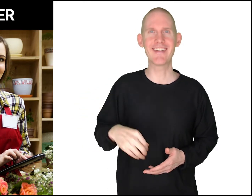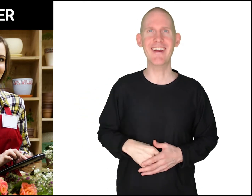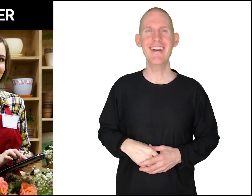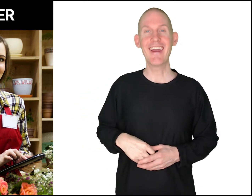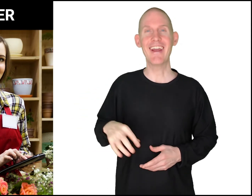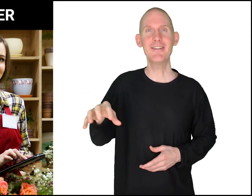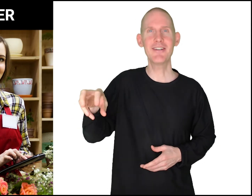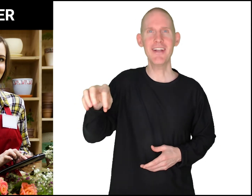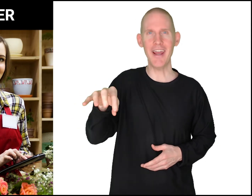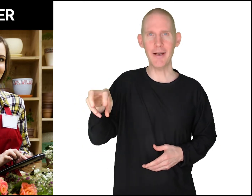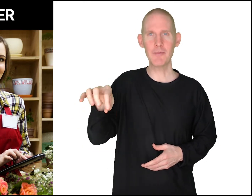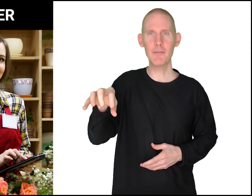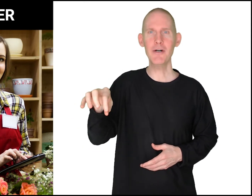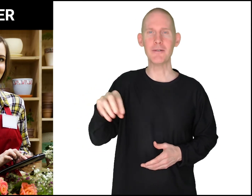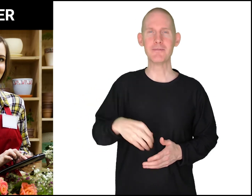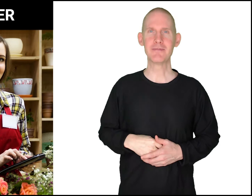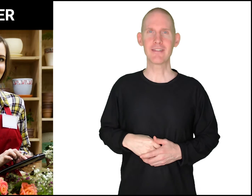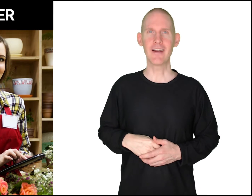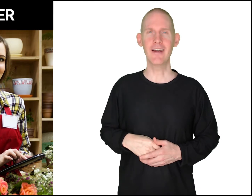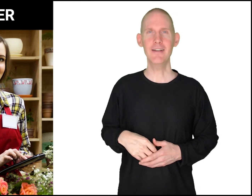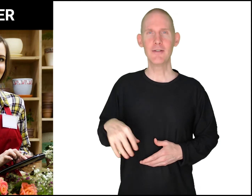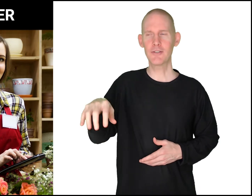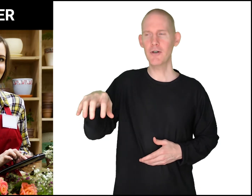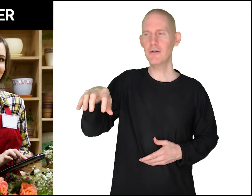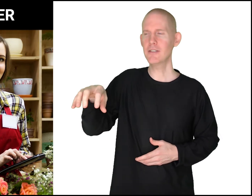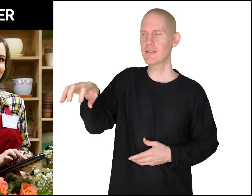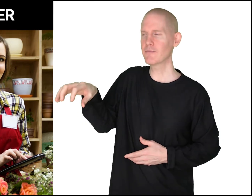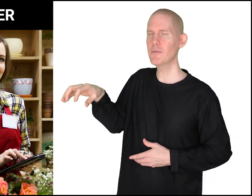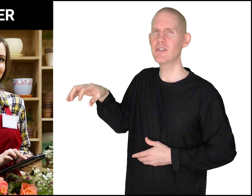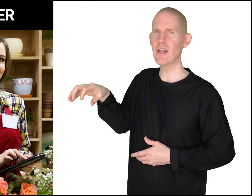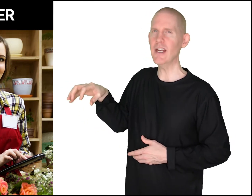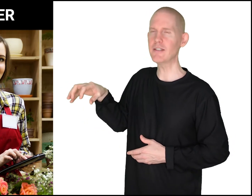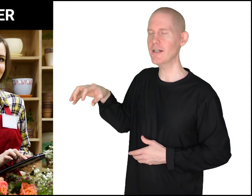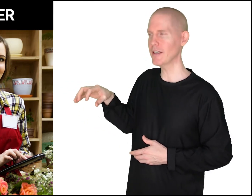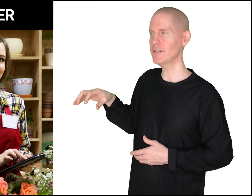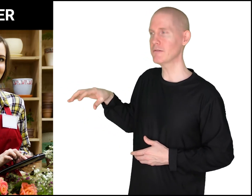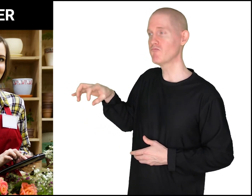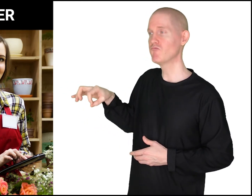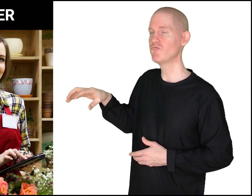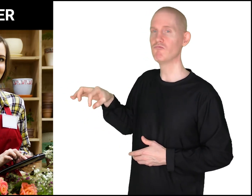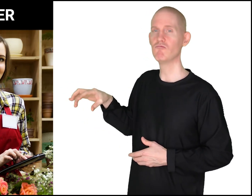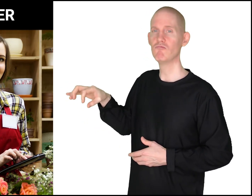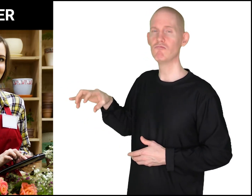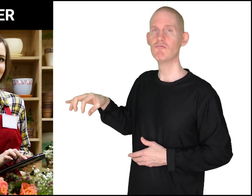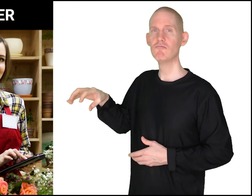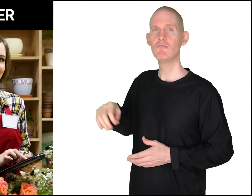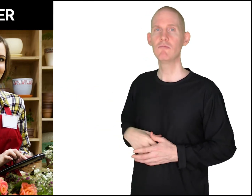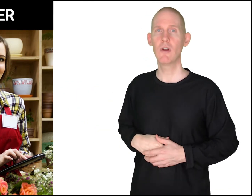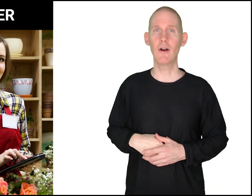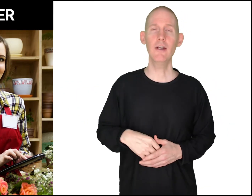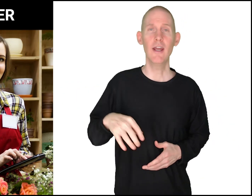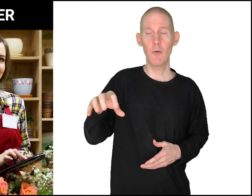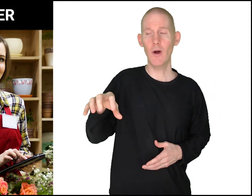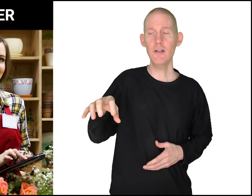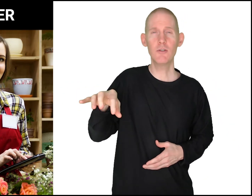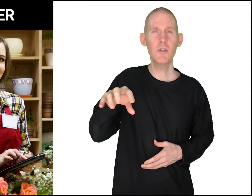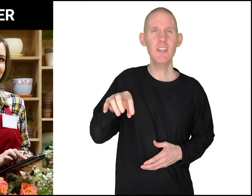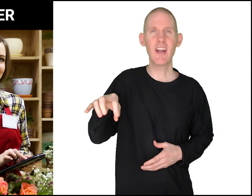right? And you're going to add up the bill, all right? So it's from the side, it's like this, all right? While you're doing it, your